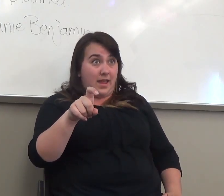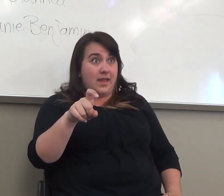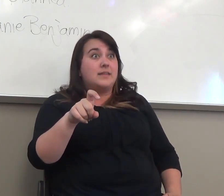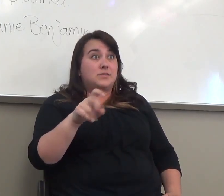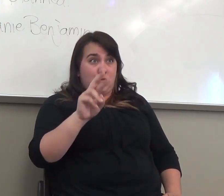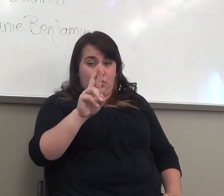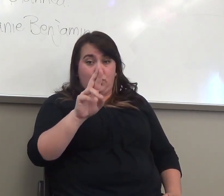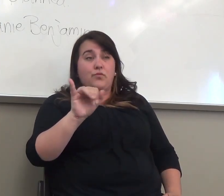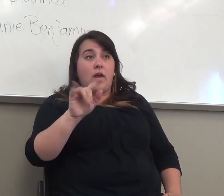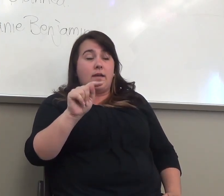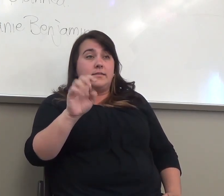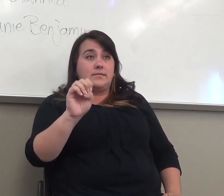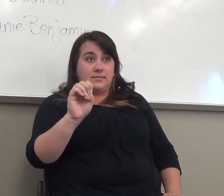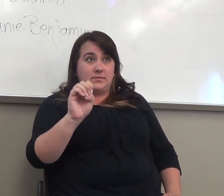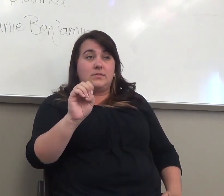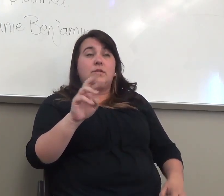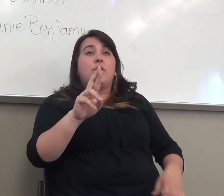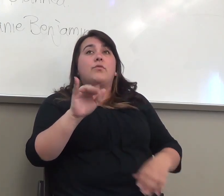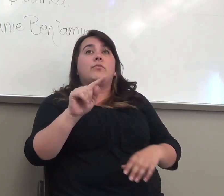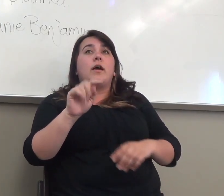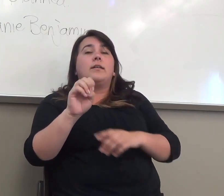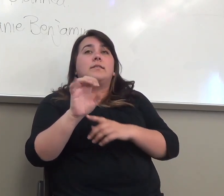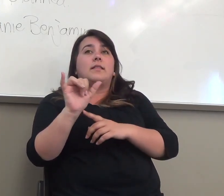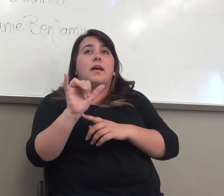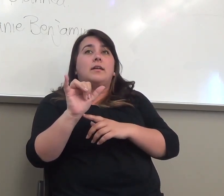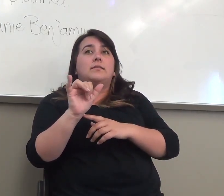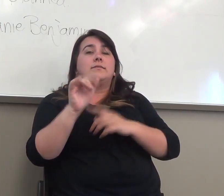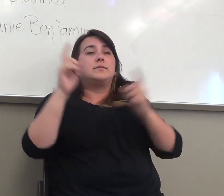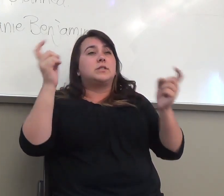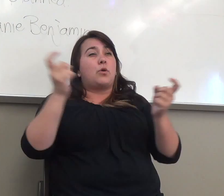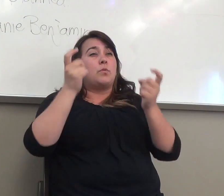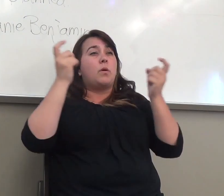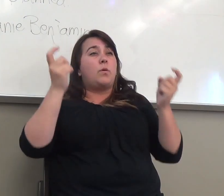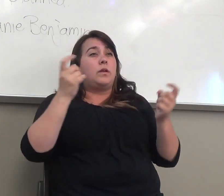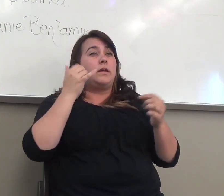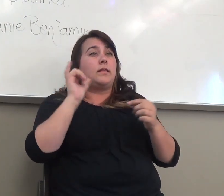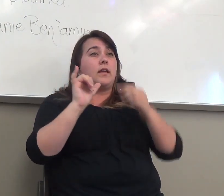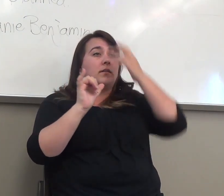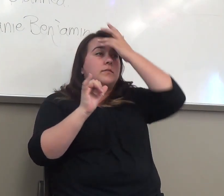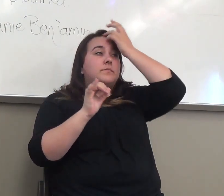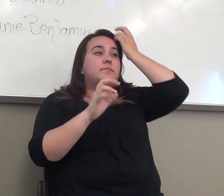Yes, it's rite like ceremony, if you go through the rites of